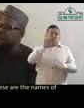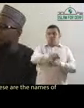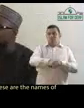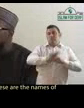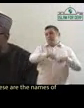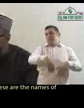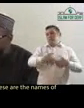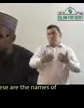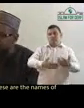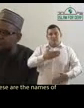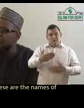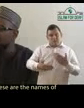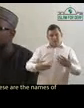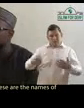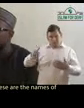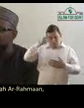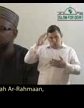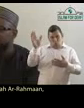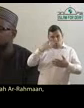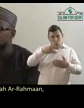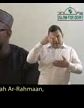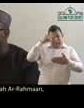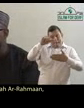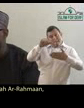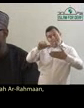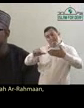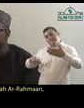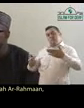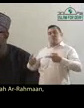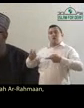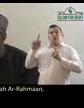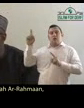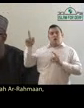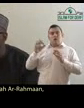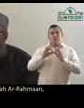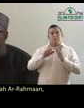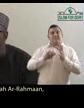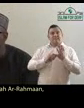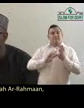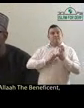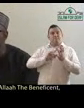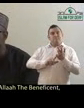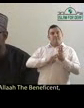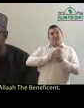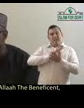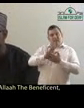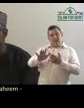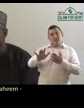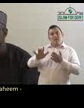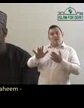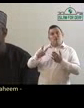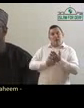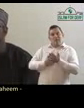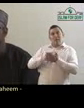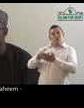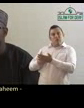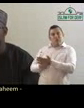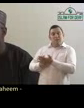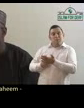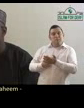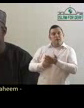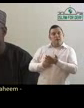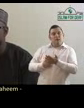of these are the names of Allah. All of these. So whenever we say Bismillah ar-Rahman ar-Rahim,